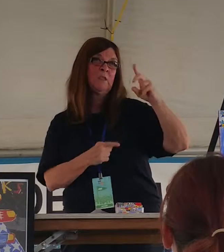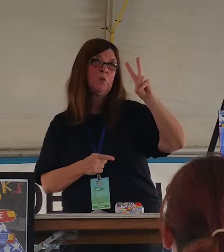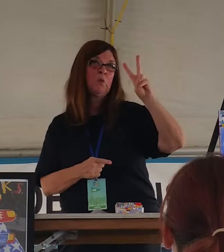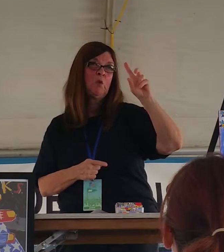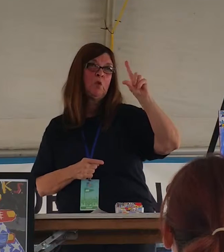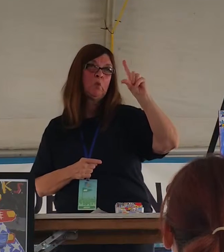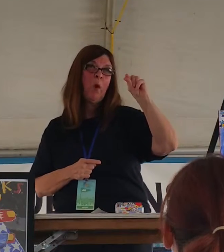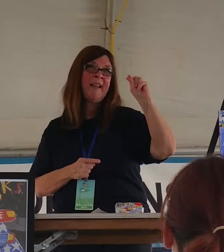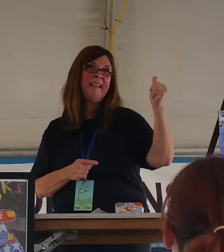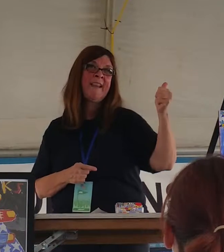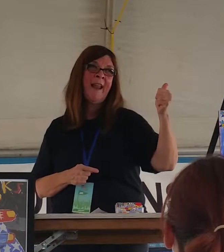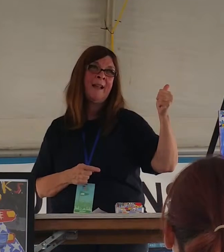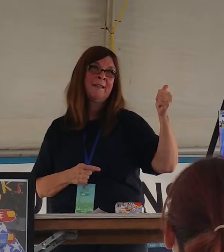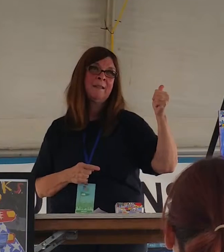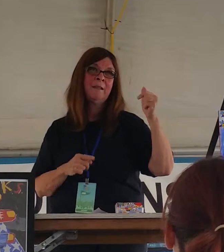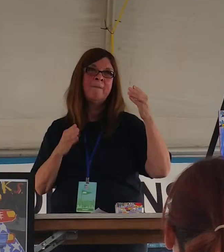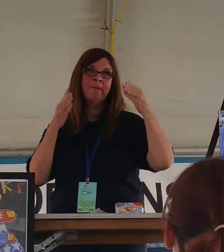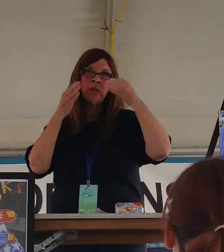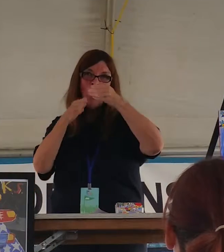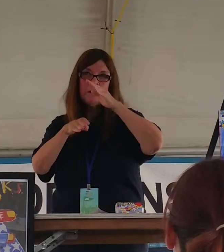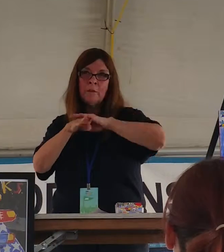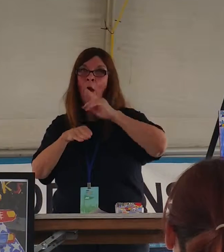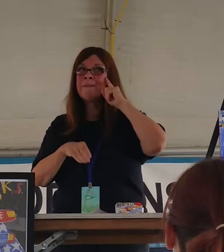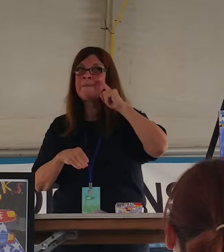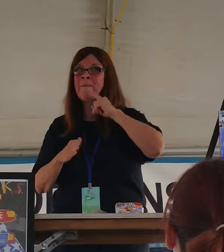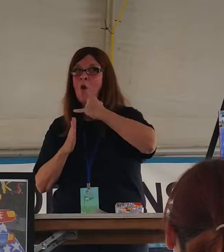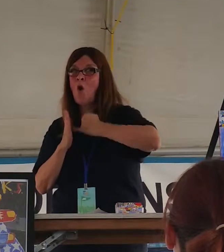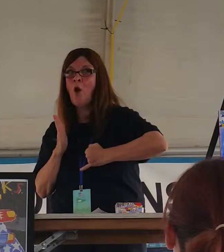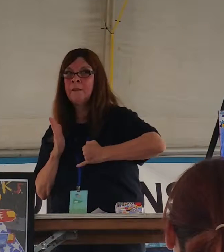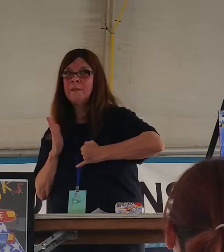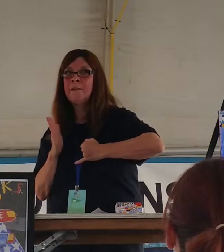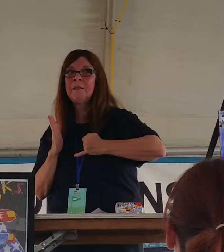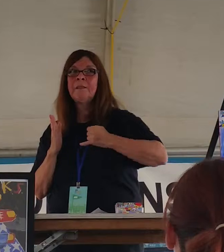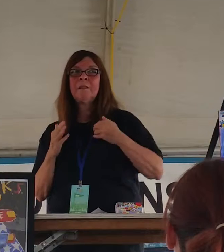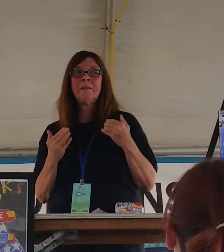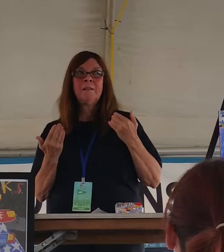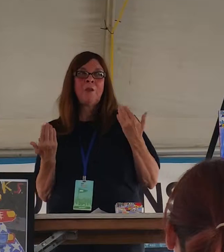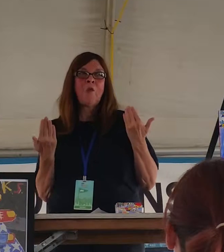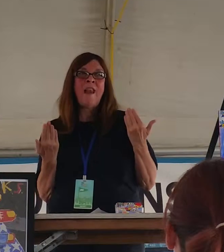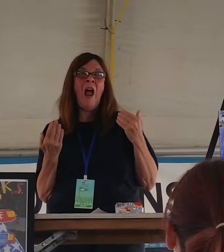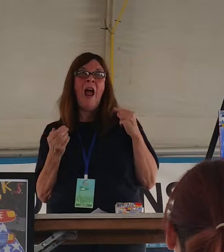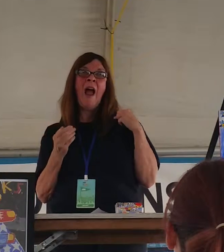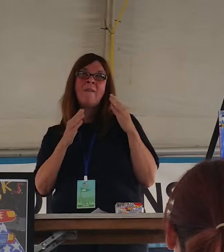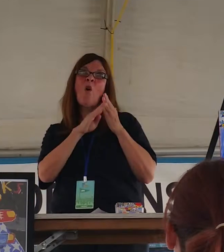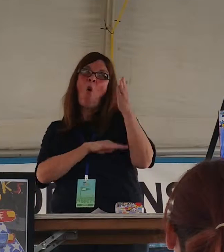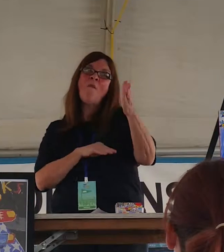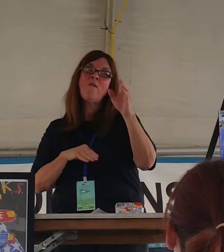1,700 paintings, you know, and I'm focusing more on the deaf